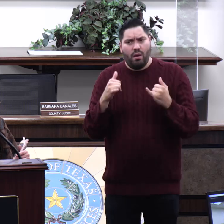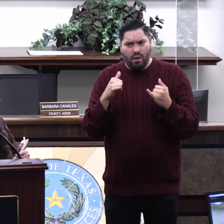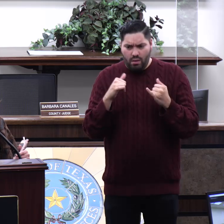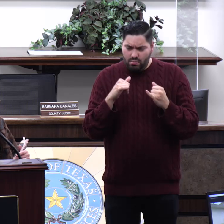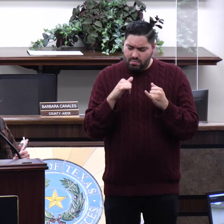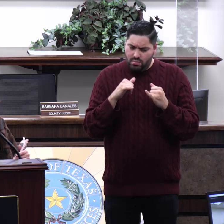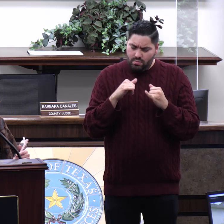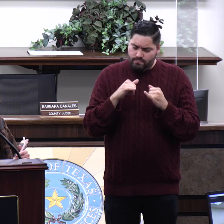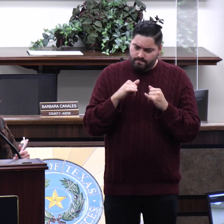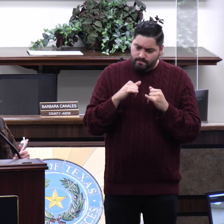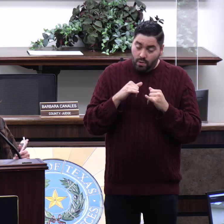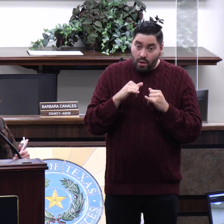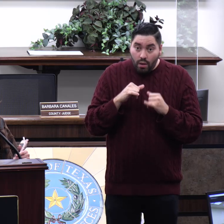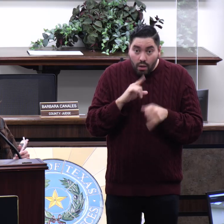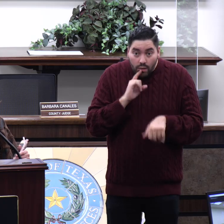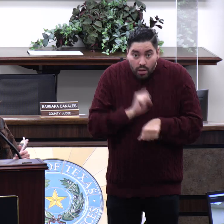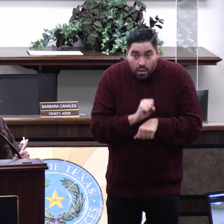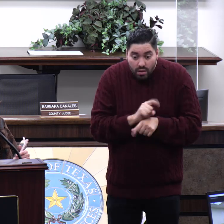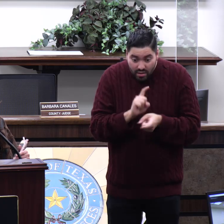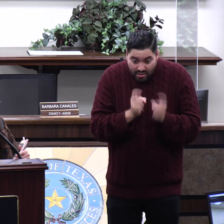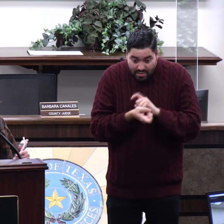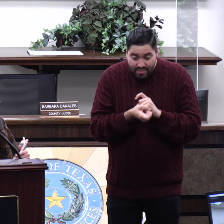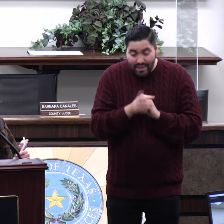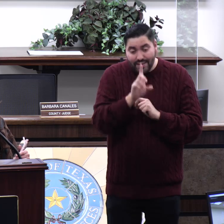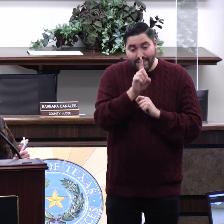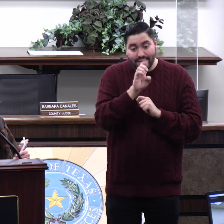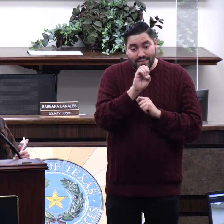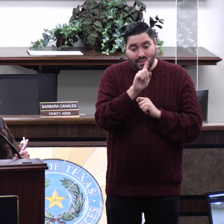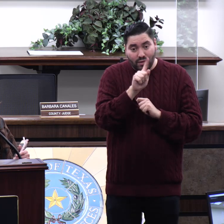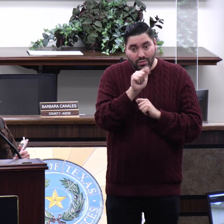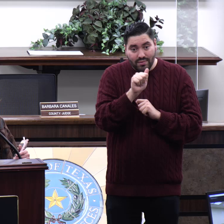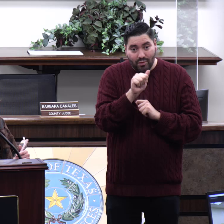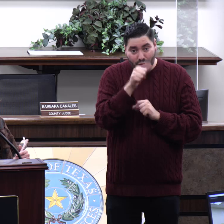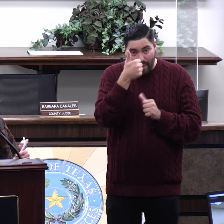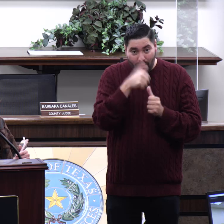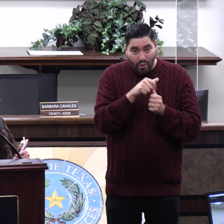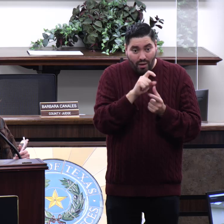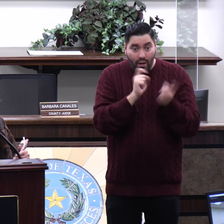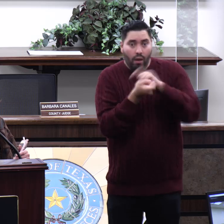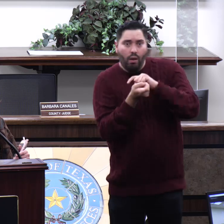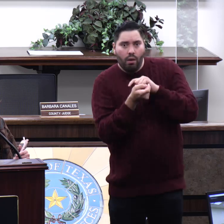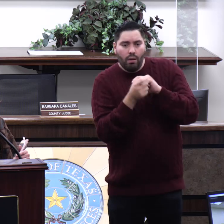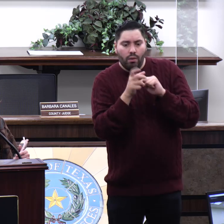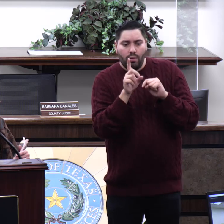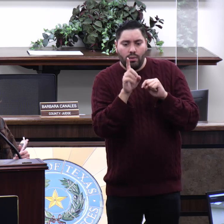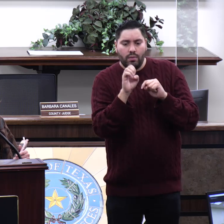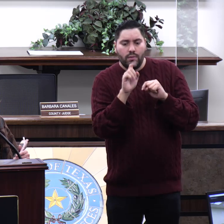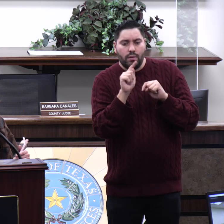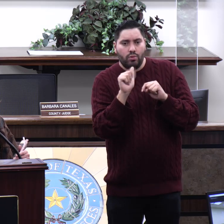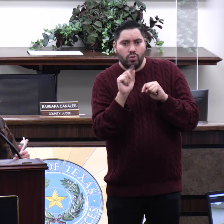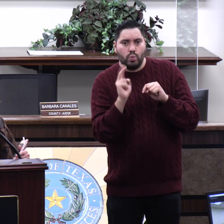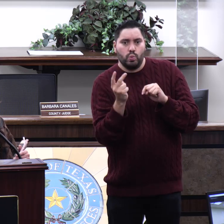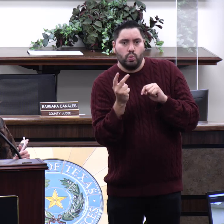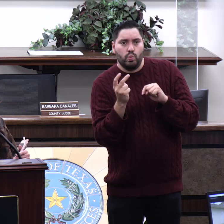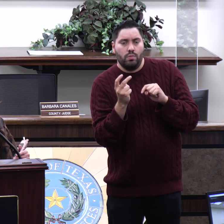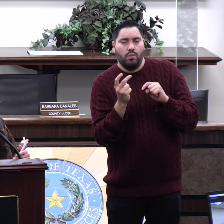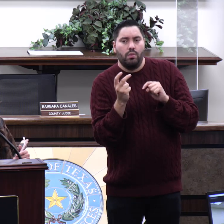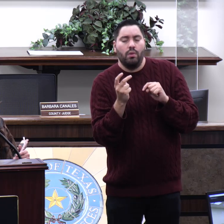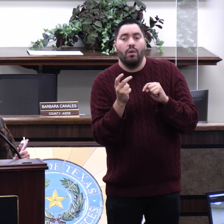thing mutates, and that's Delta variant 2. And remember what happened with Delta variant 2. We